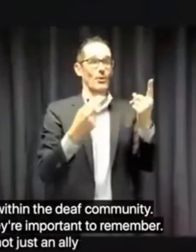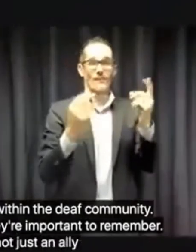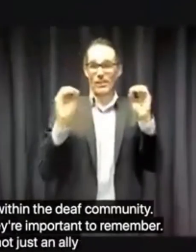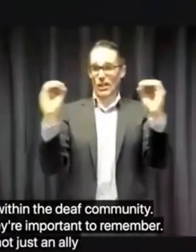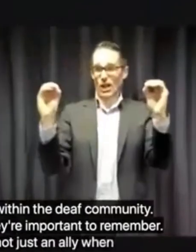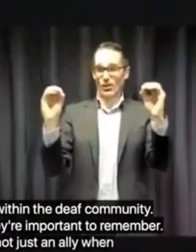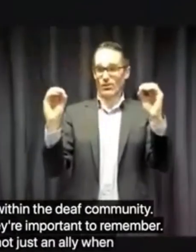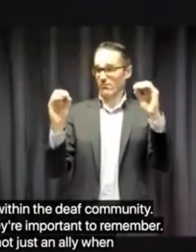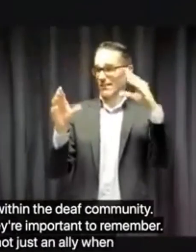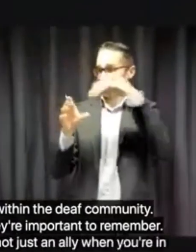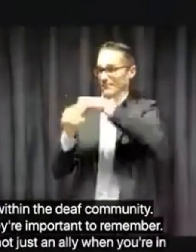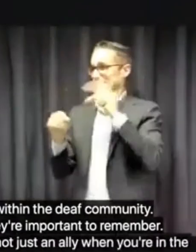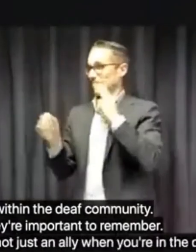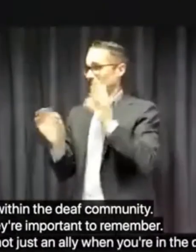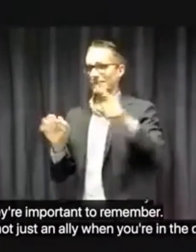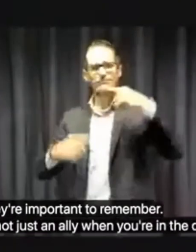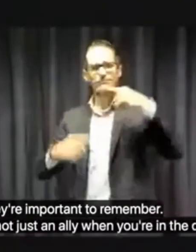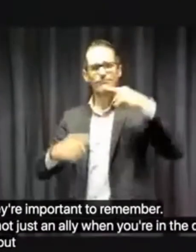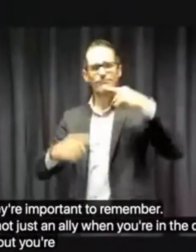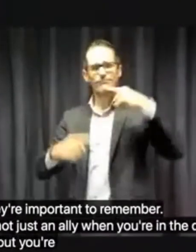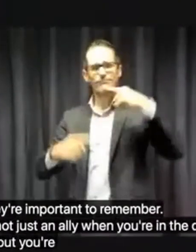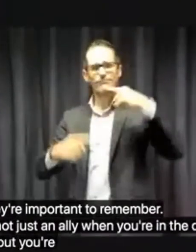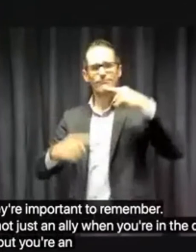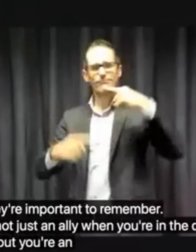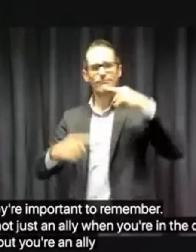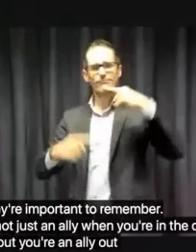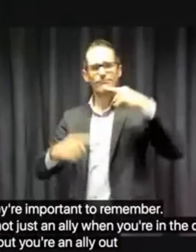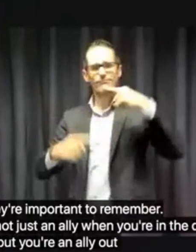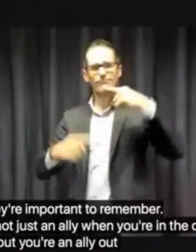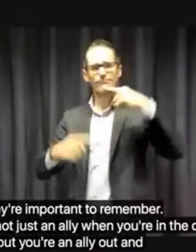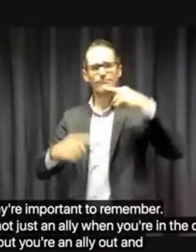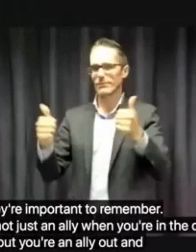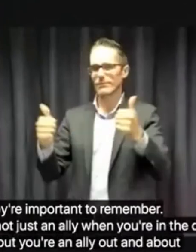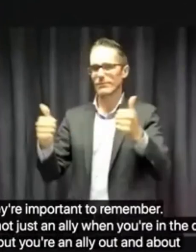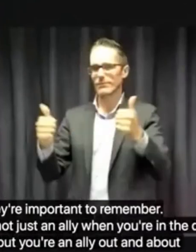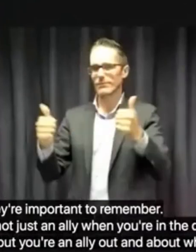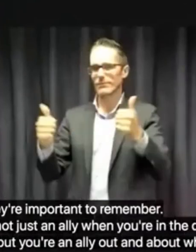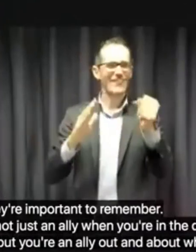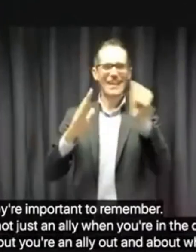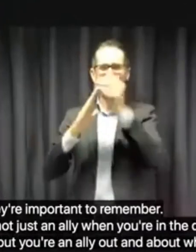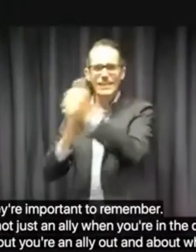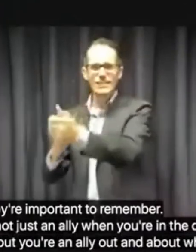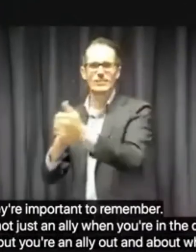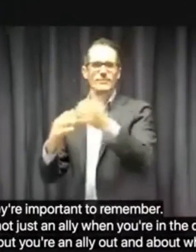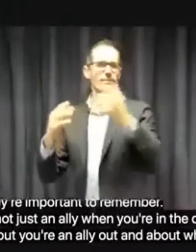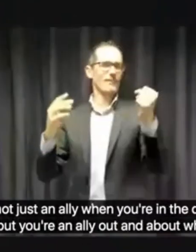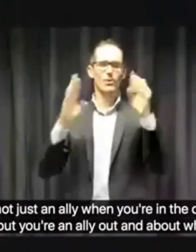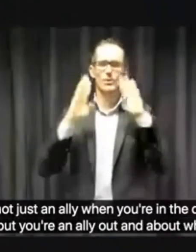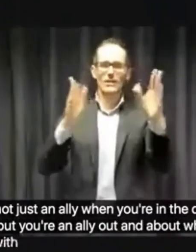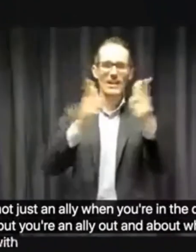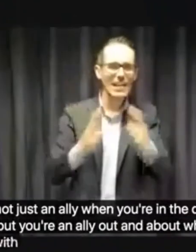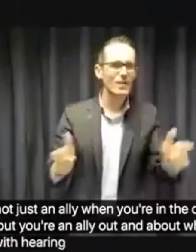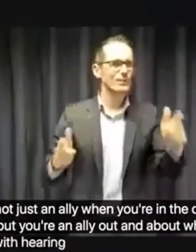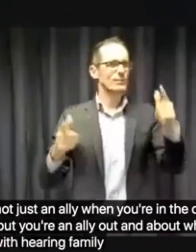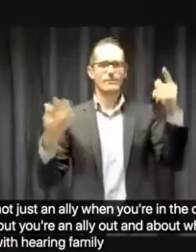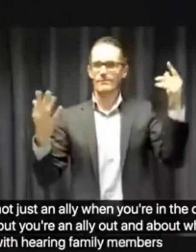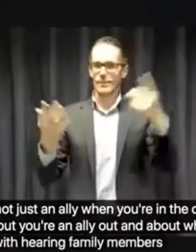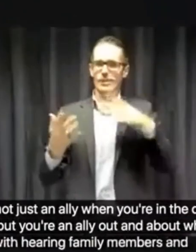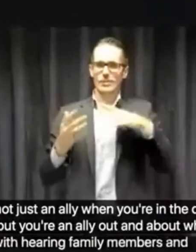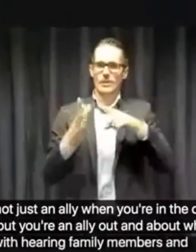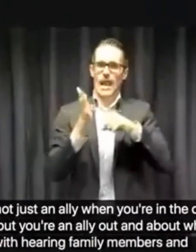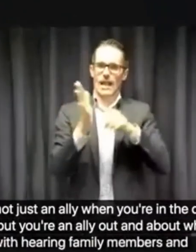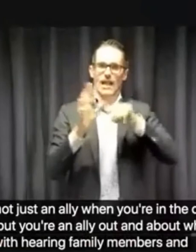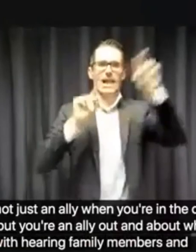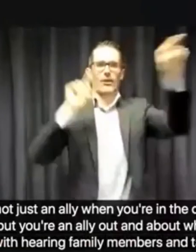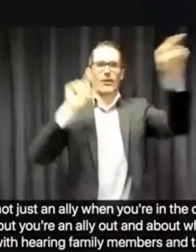the hearing of family members who have no involvement whatsoever in their community. Talk about what a wonderful community have, deaf friendship, the language